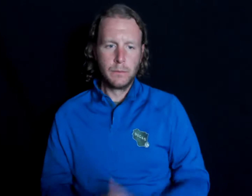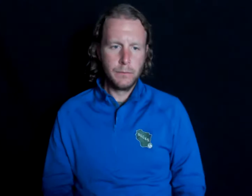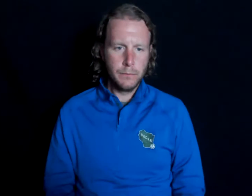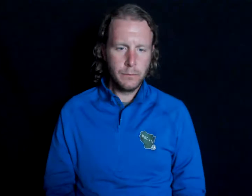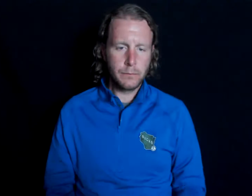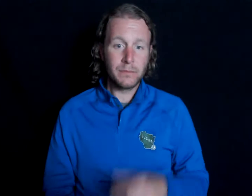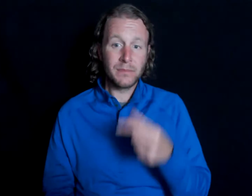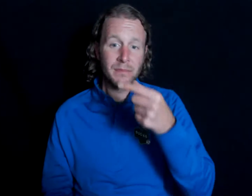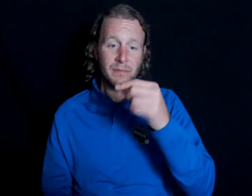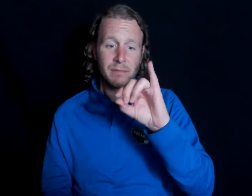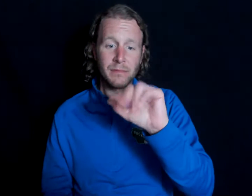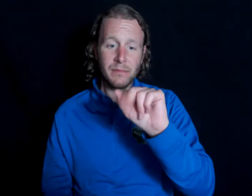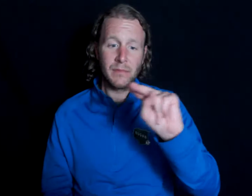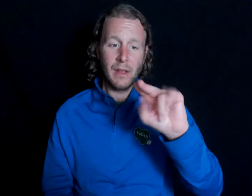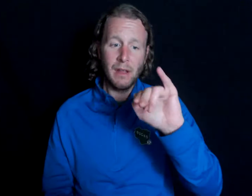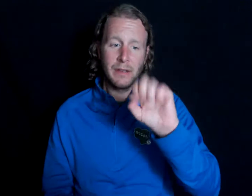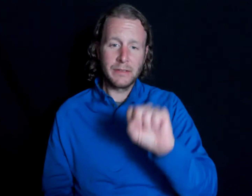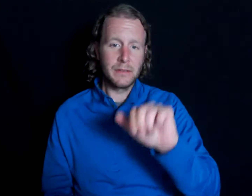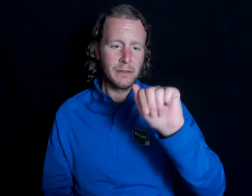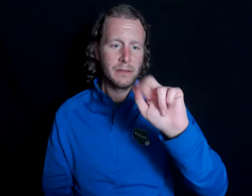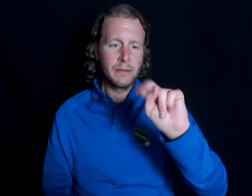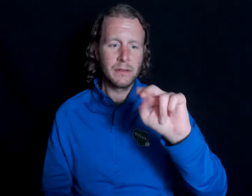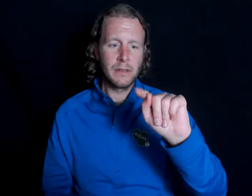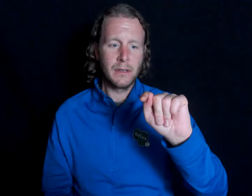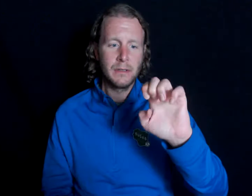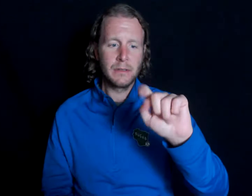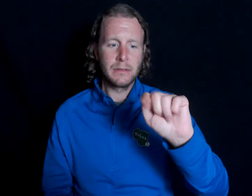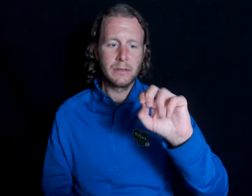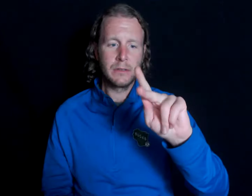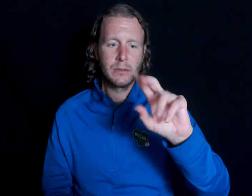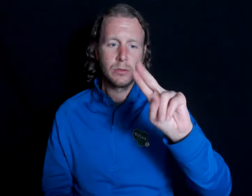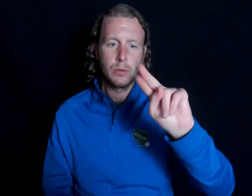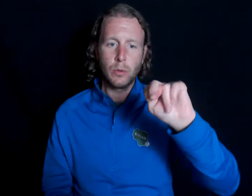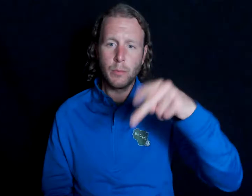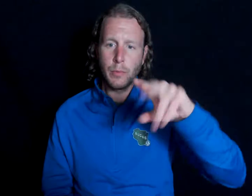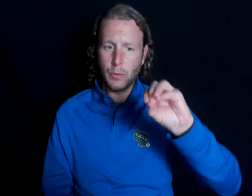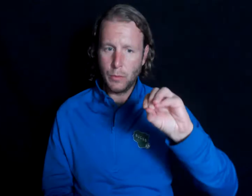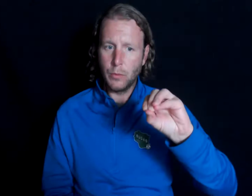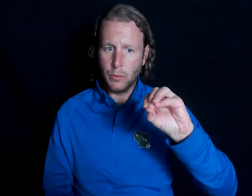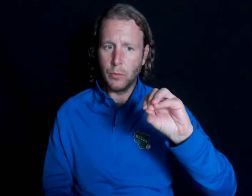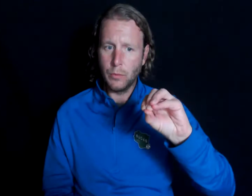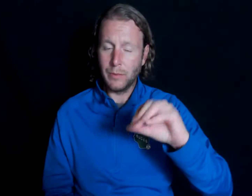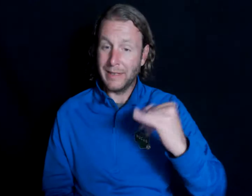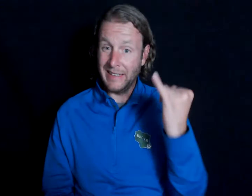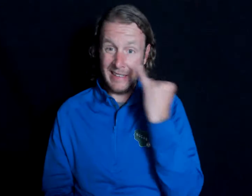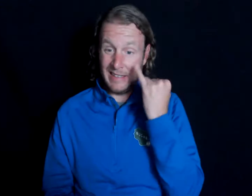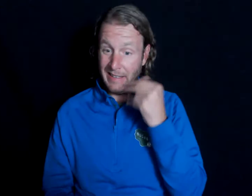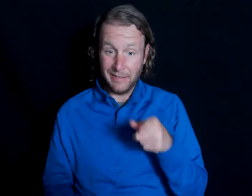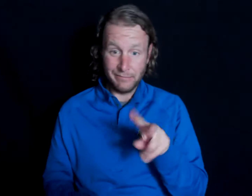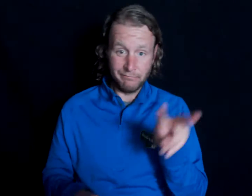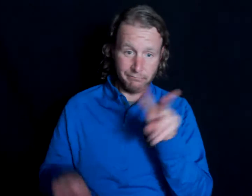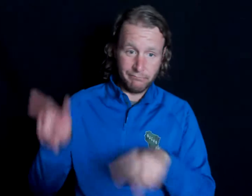Giannis Antetokounmpo again facing a wall, but if it's not done properly, he makes quick work of it. Little ball